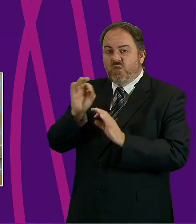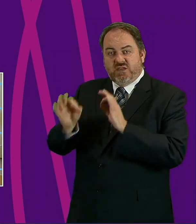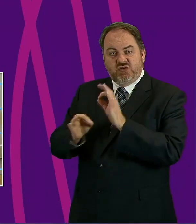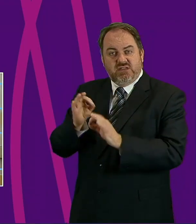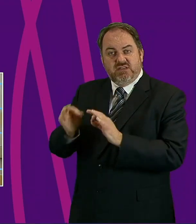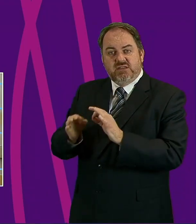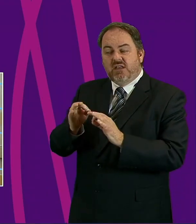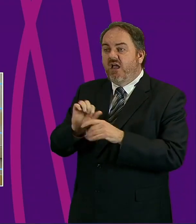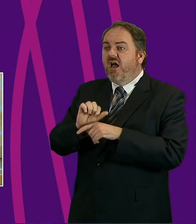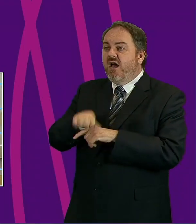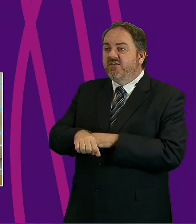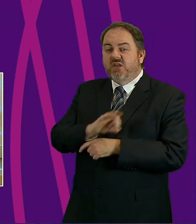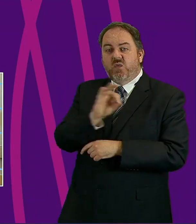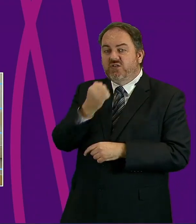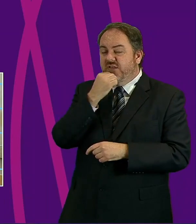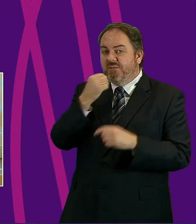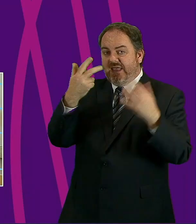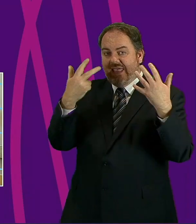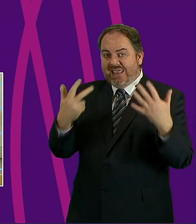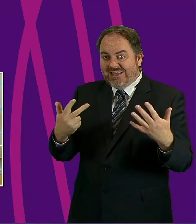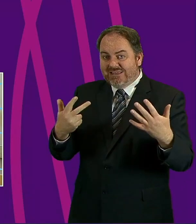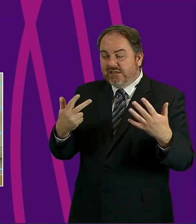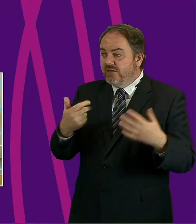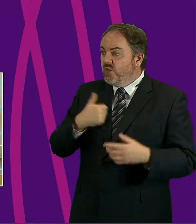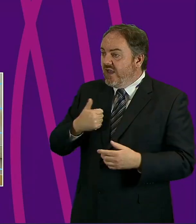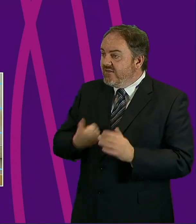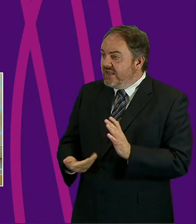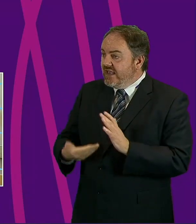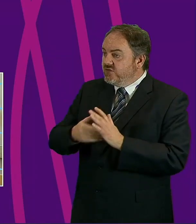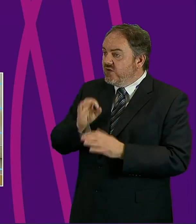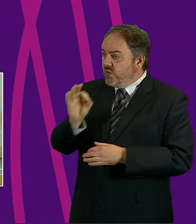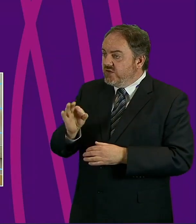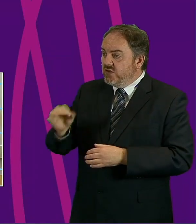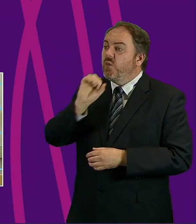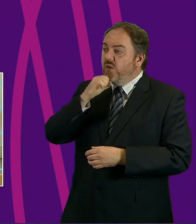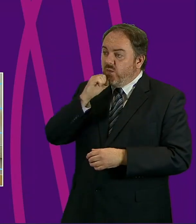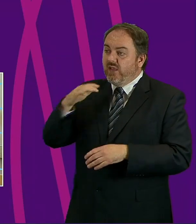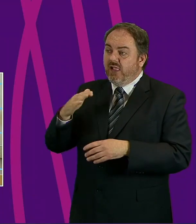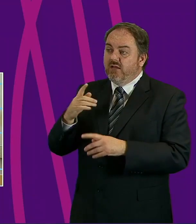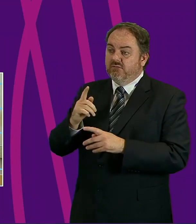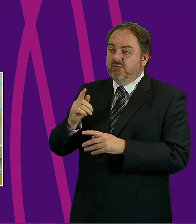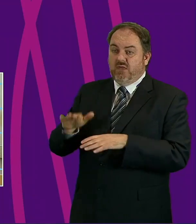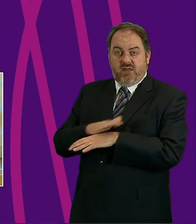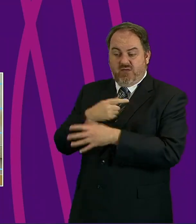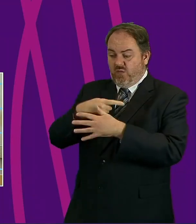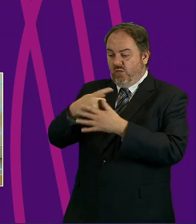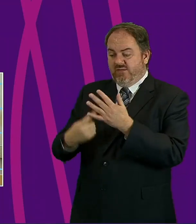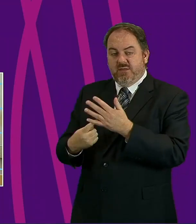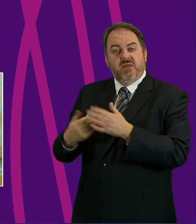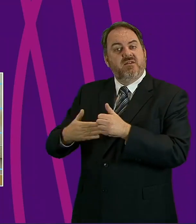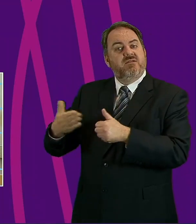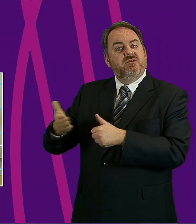question 8. You can press your button at any time, but I'll take all the supplementaries after question 8. First question,